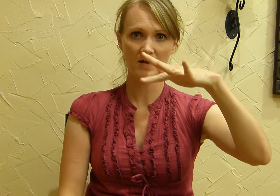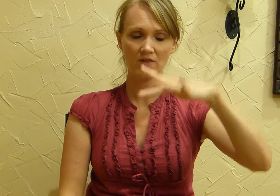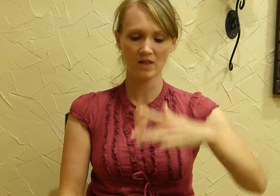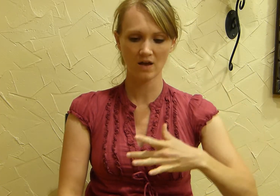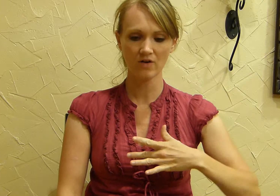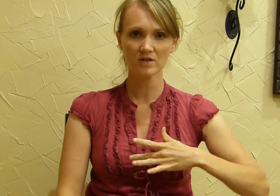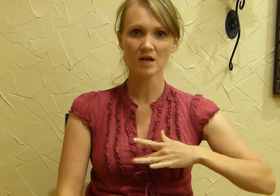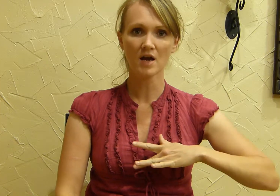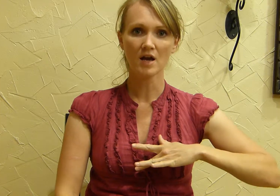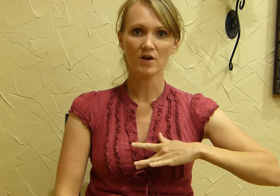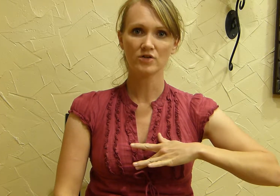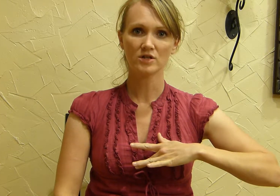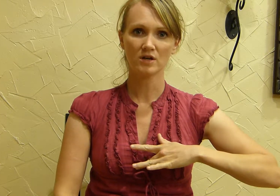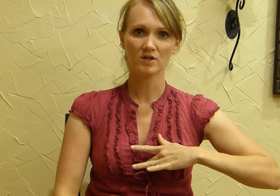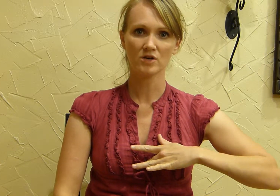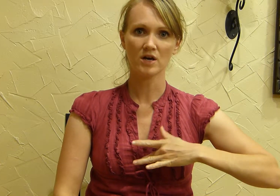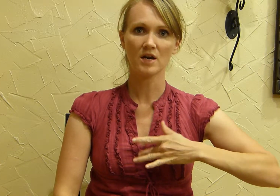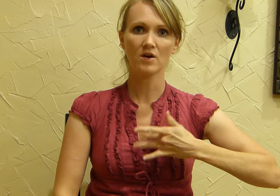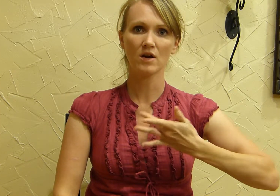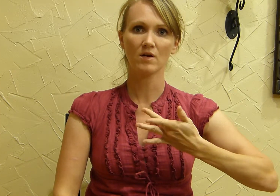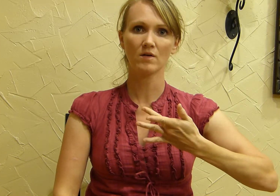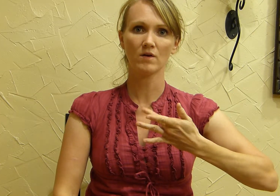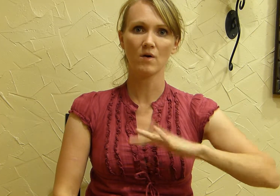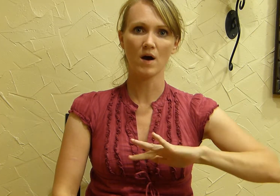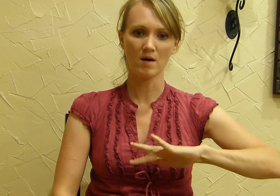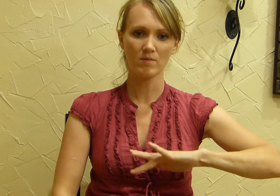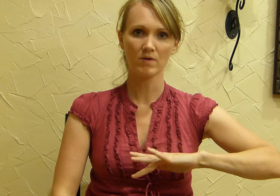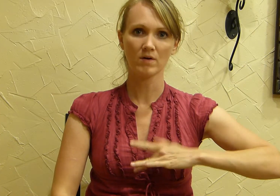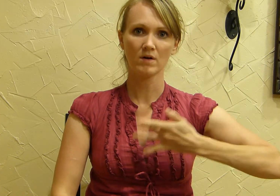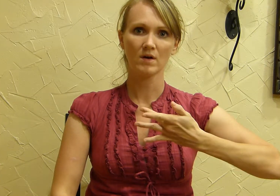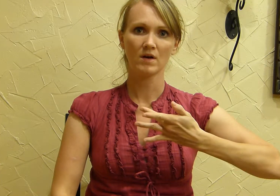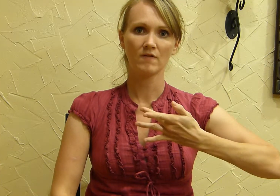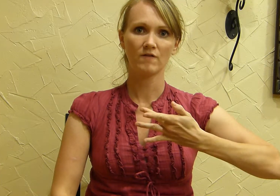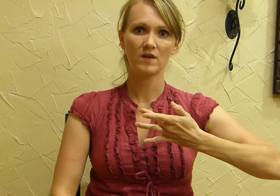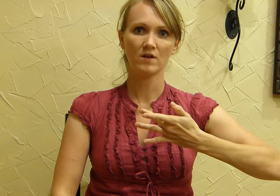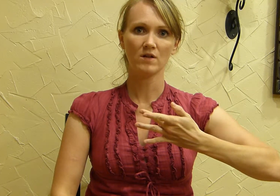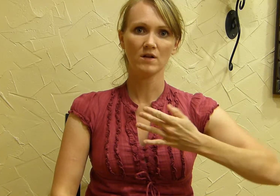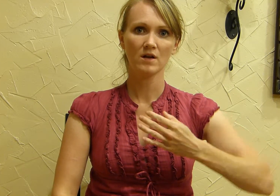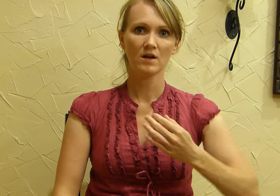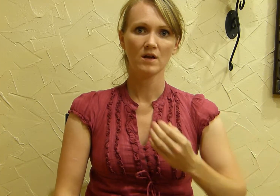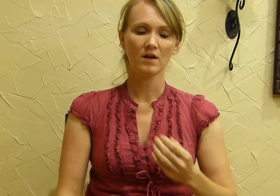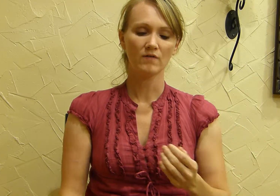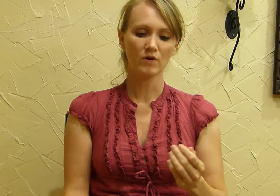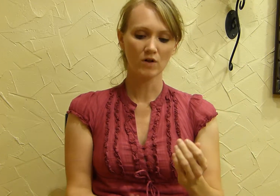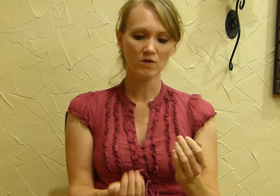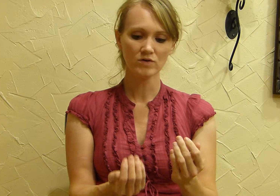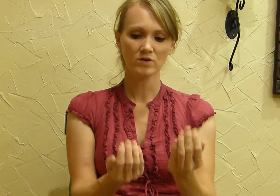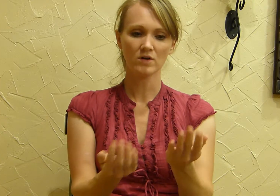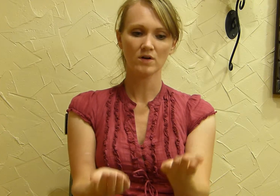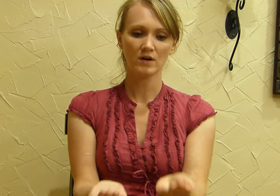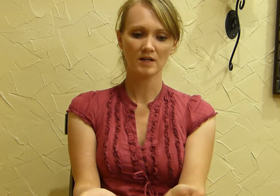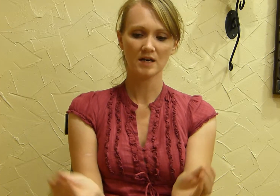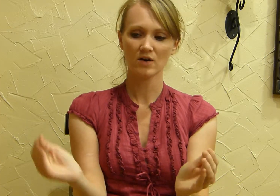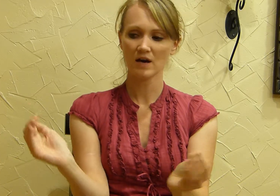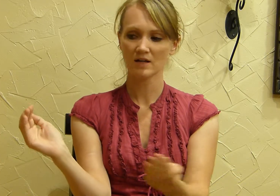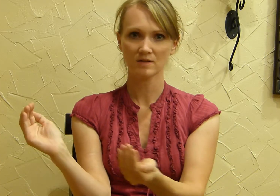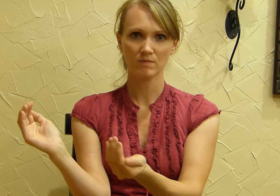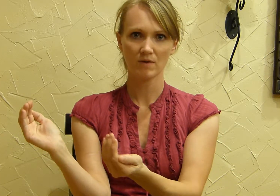than the others. You're just going to start here and go up. Feel, and for closer, you're going to take your hands, have